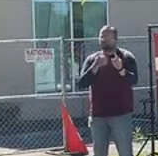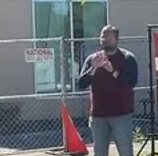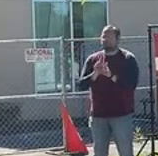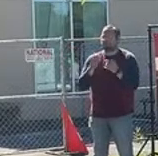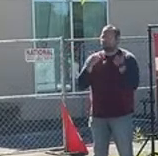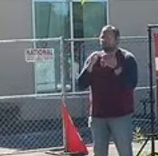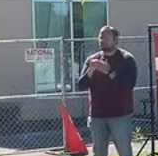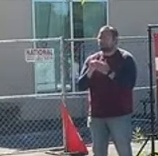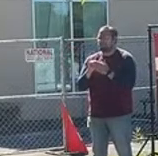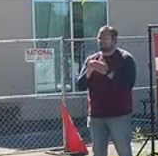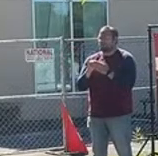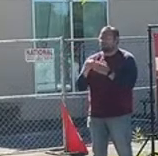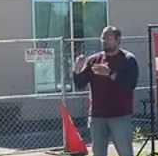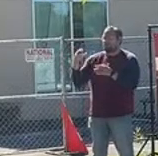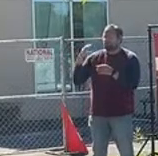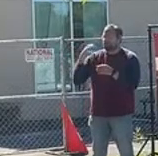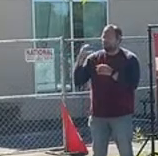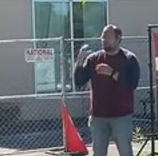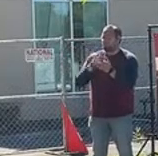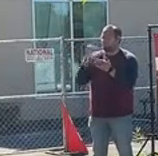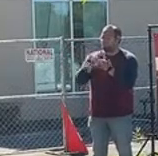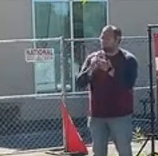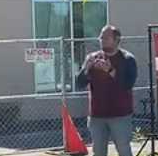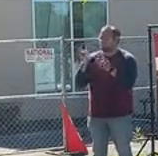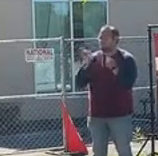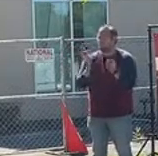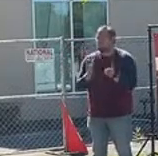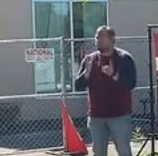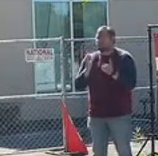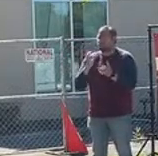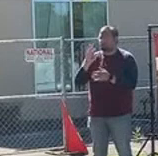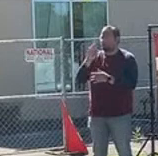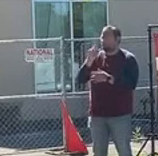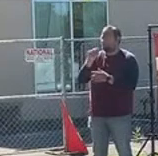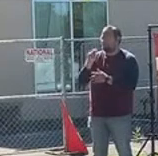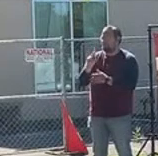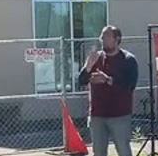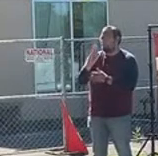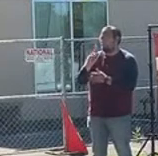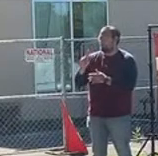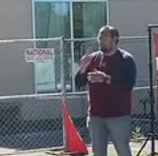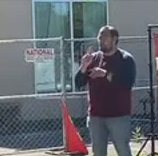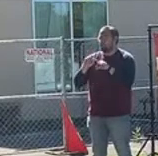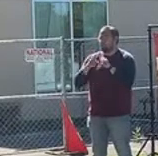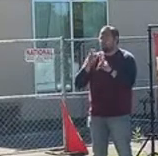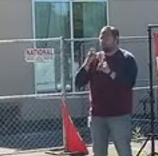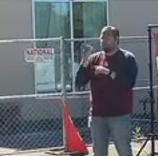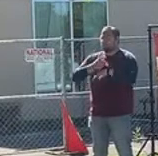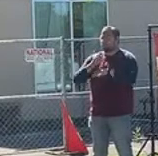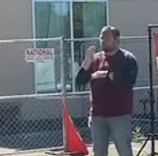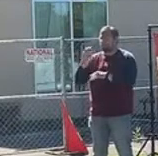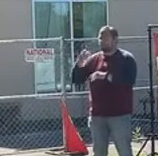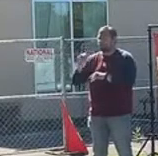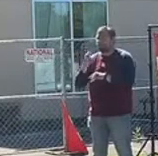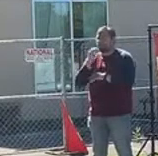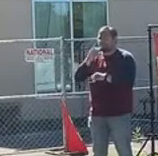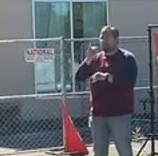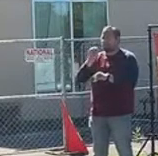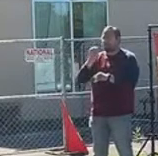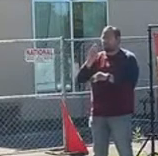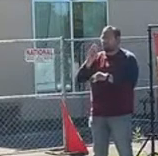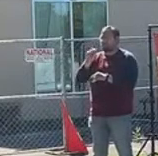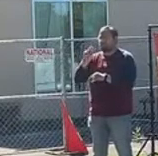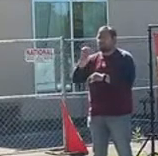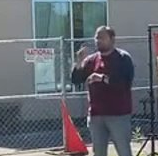Senior Project Manager, Frank Berg, from Day CPM, and Joe Bonanno. Joe, are you here? There you go. Somebody. All